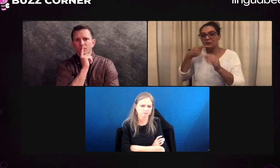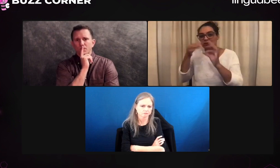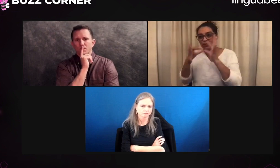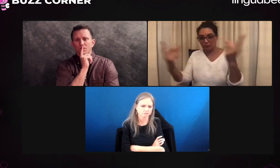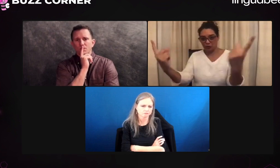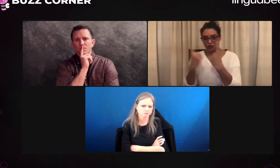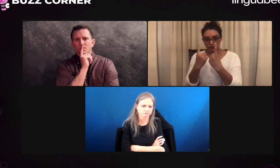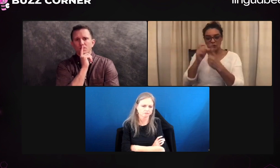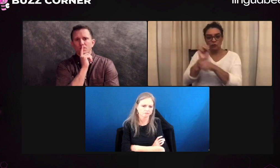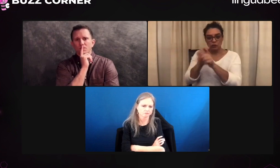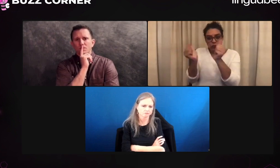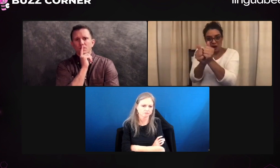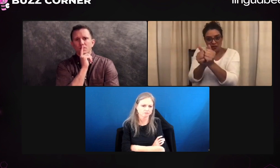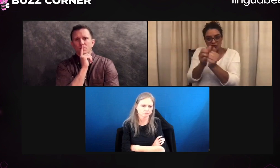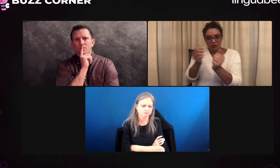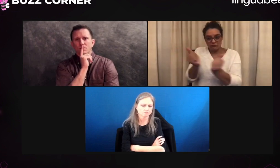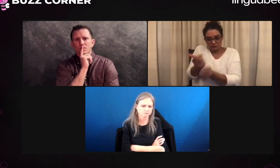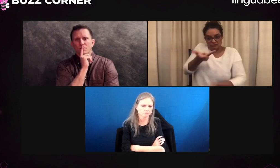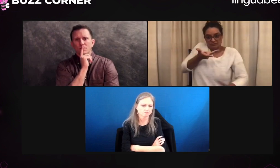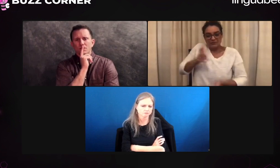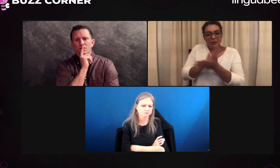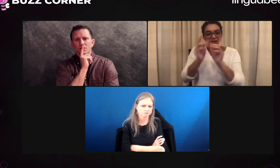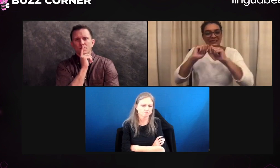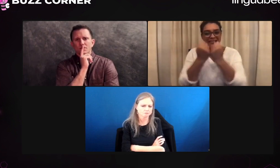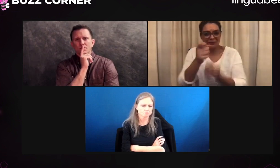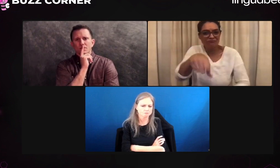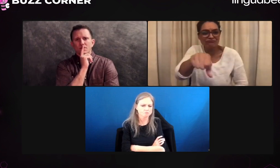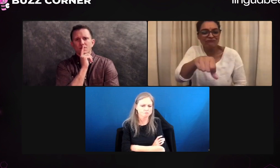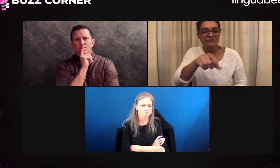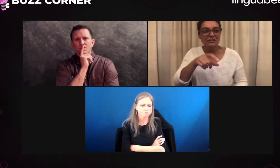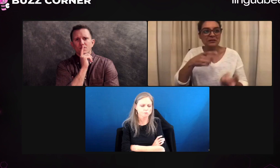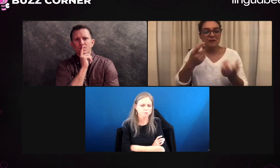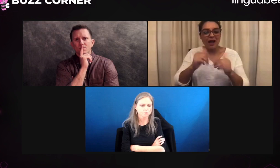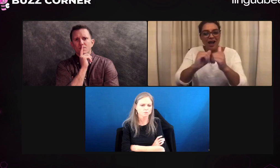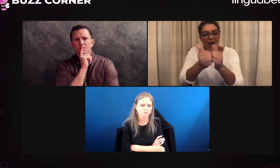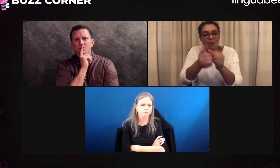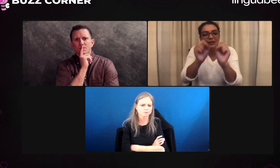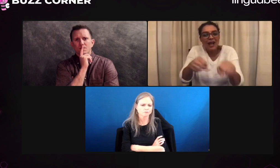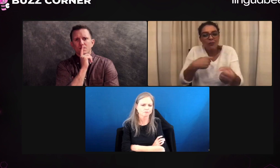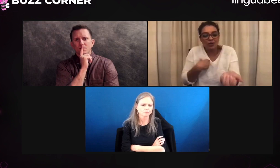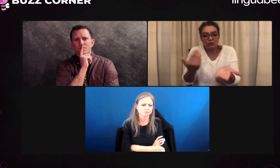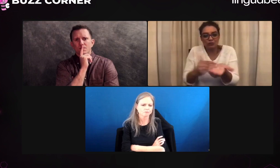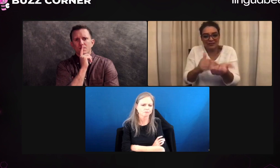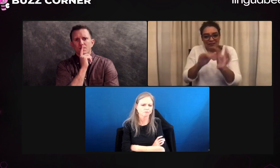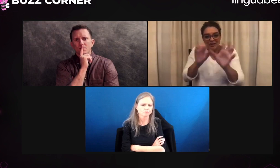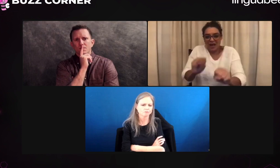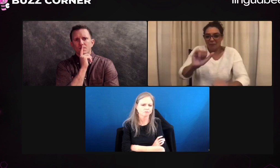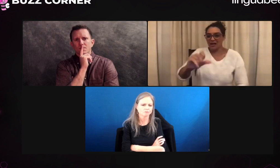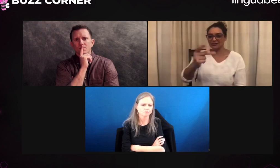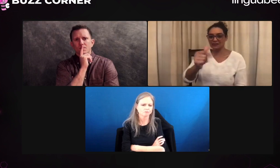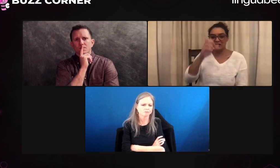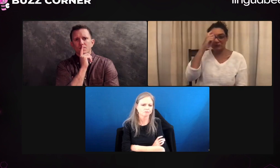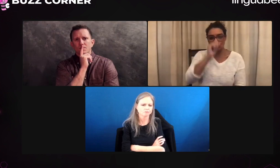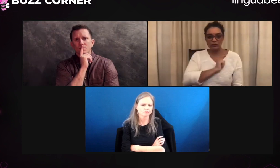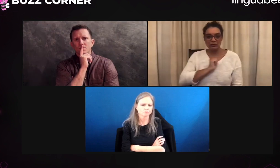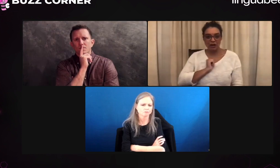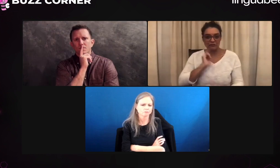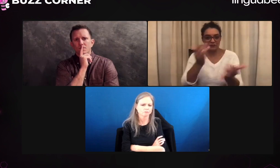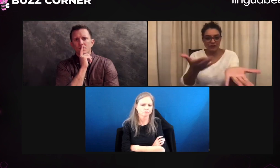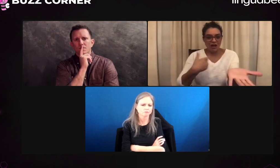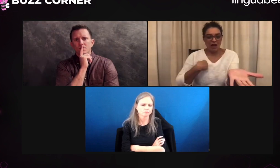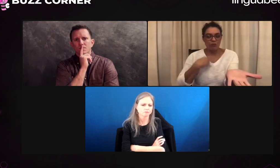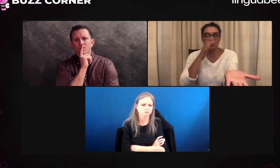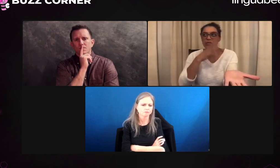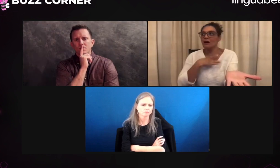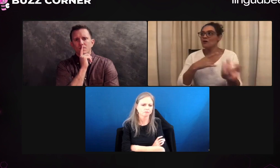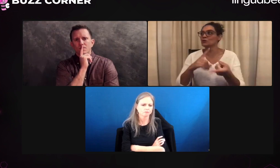power dynamic there. So it takes both ourselves and the interpreter and the doctor as a team to facilitate this conversation to make sure